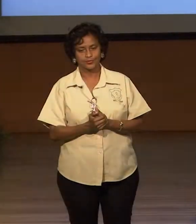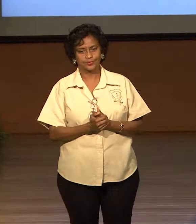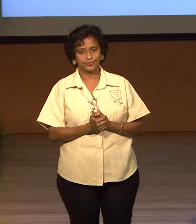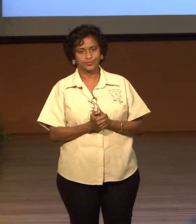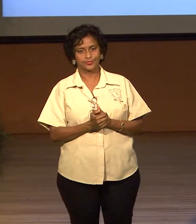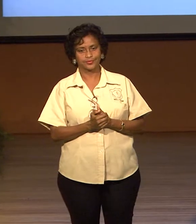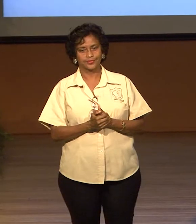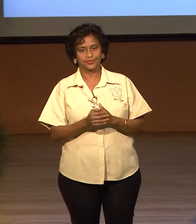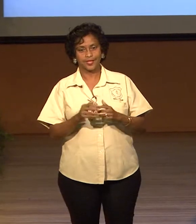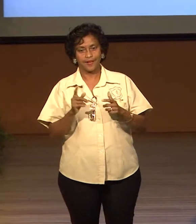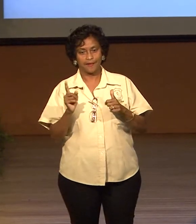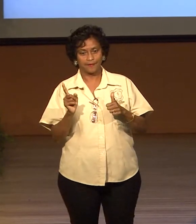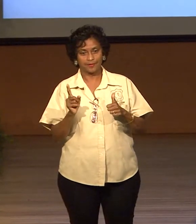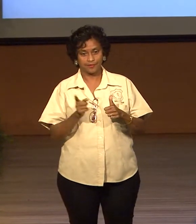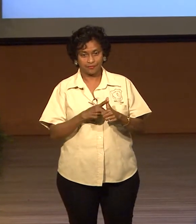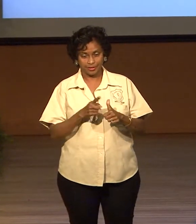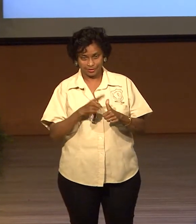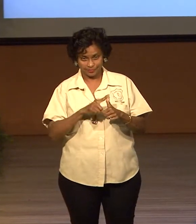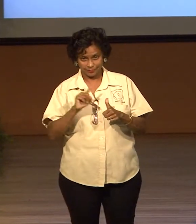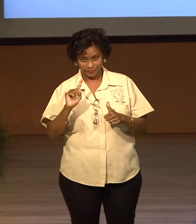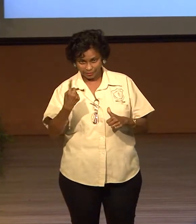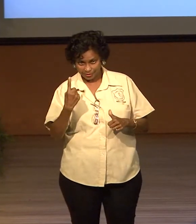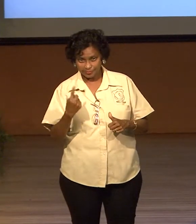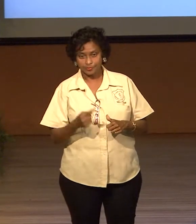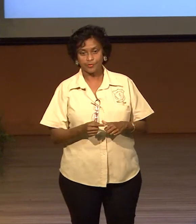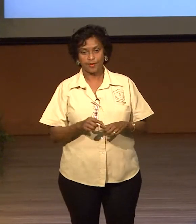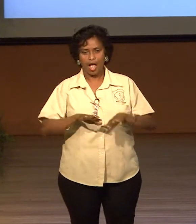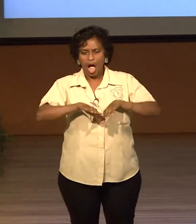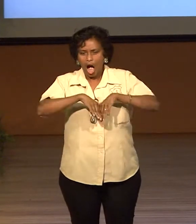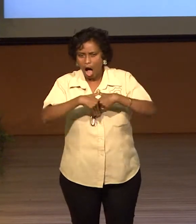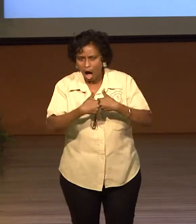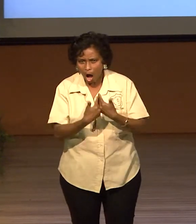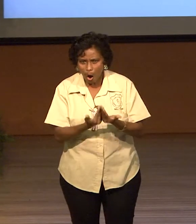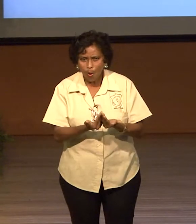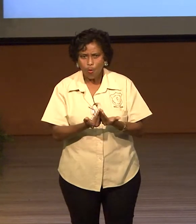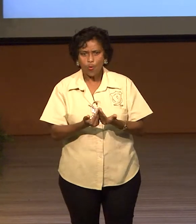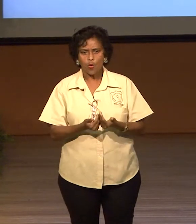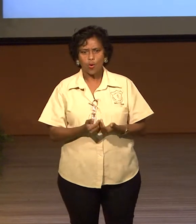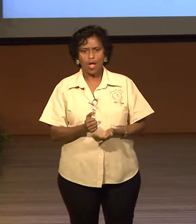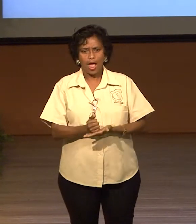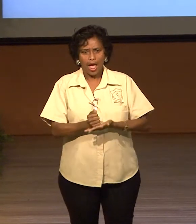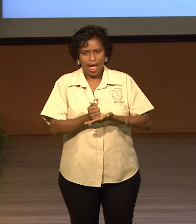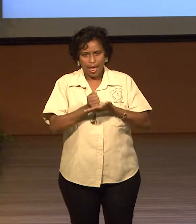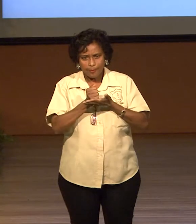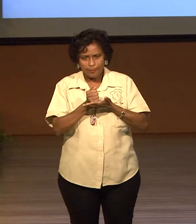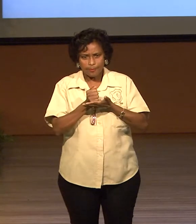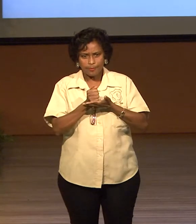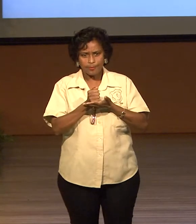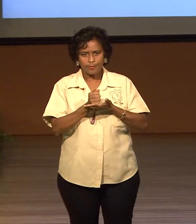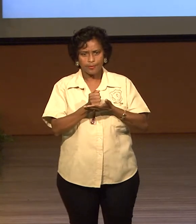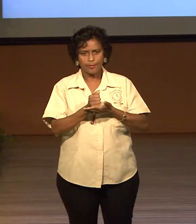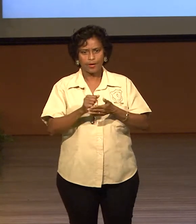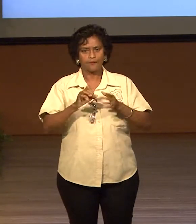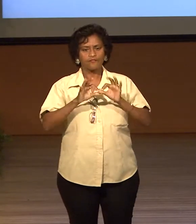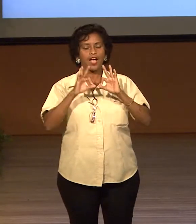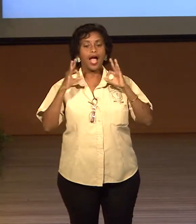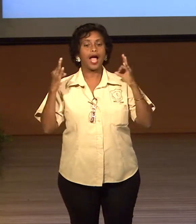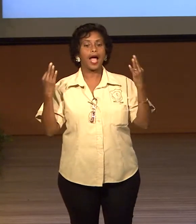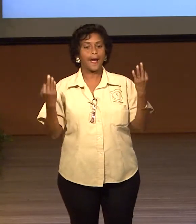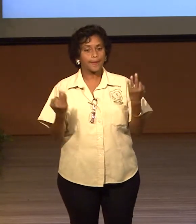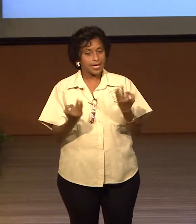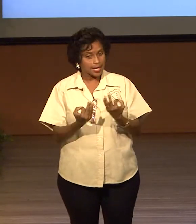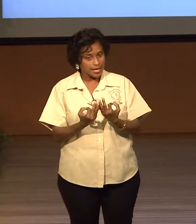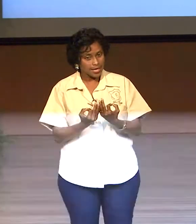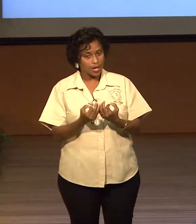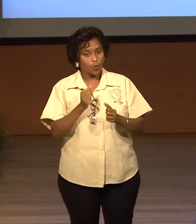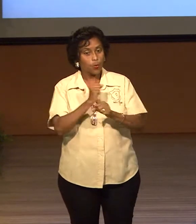First question is, how do we help, or what suggestions would you have in helping families to work